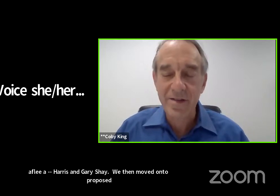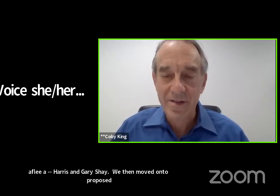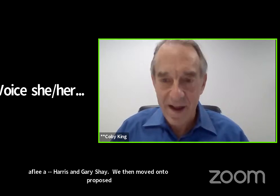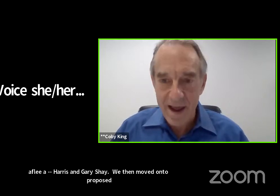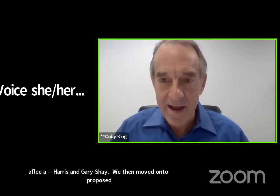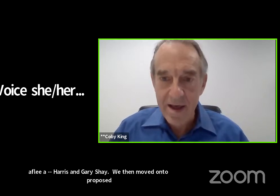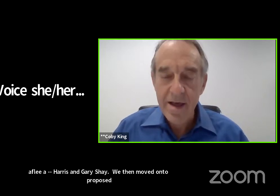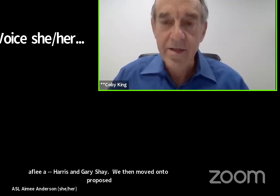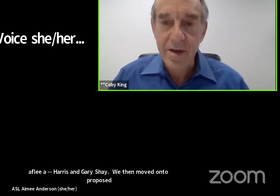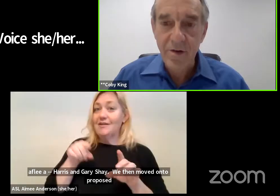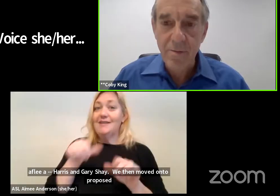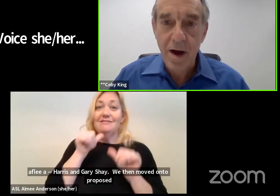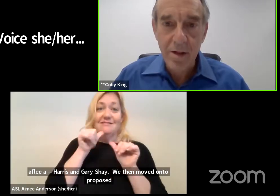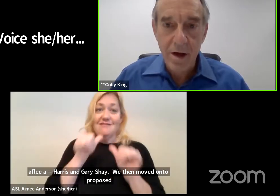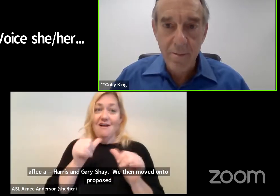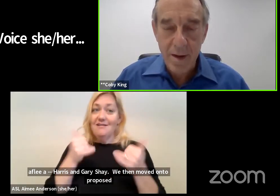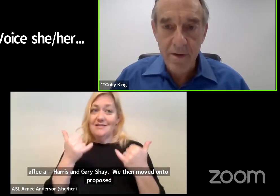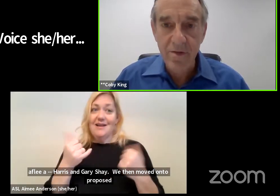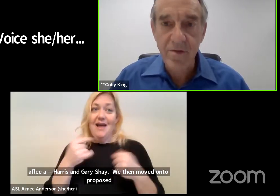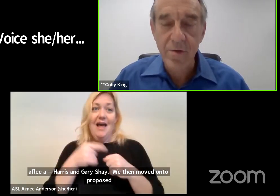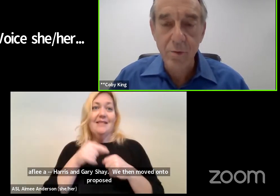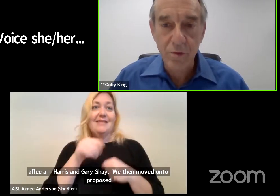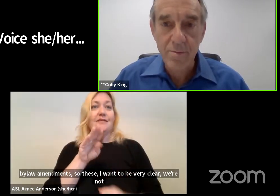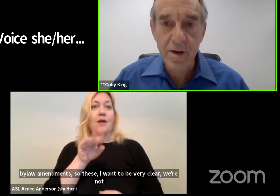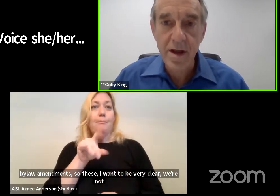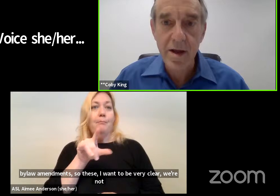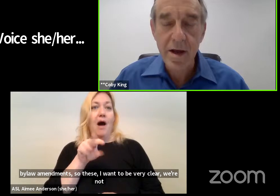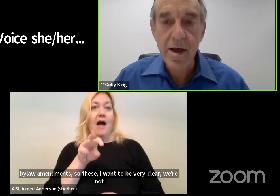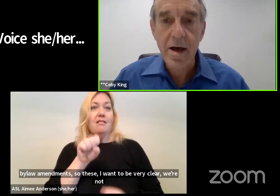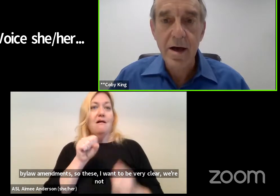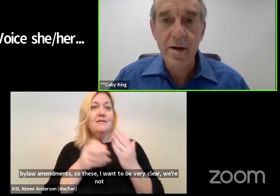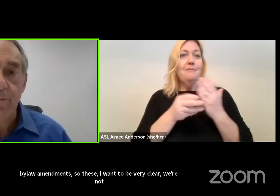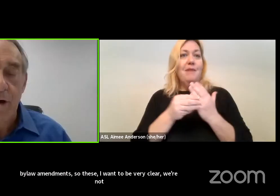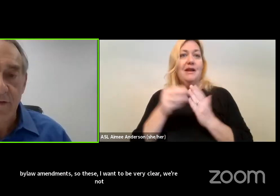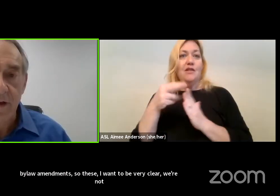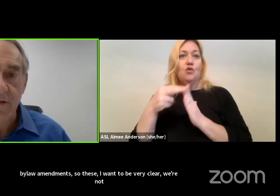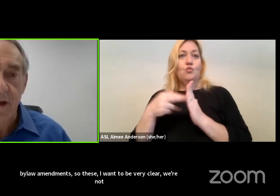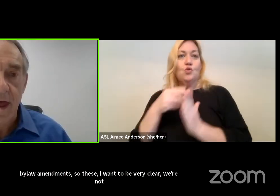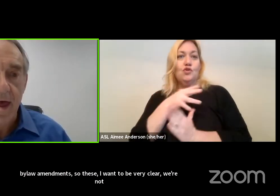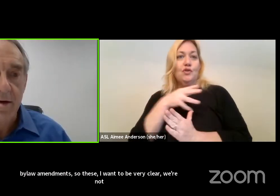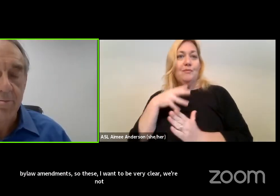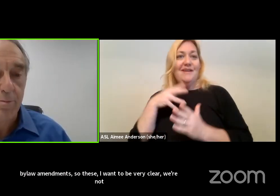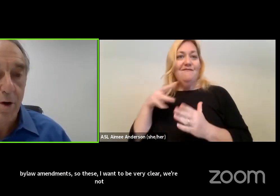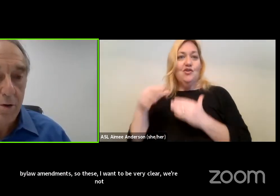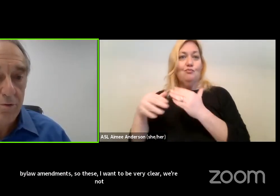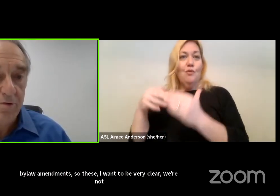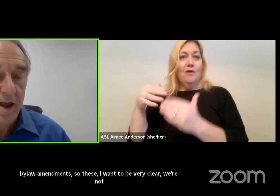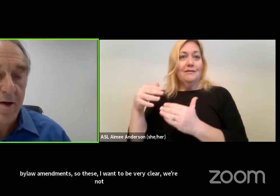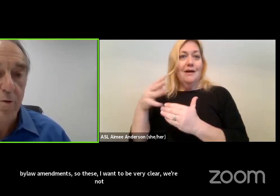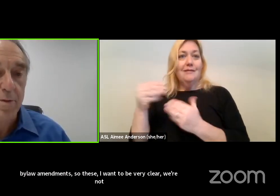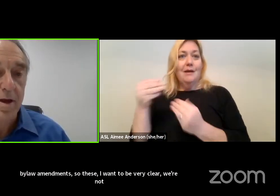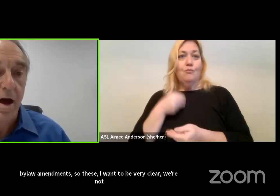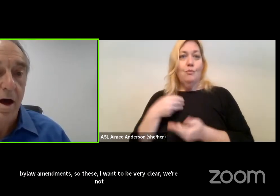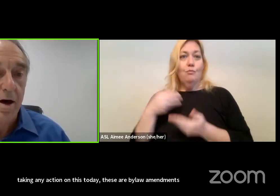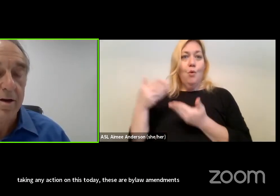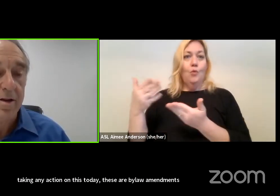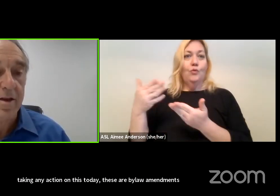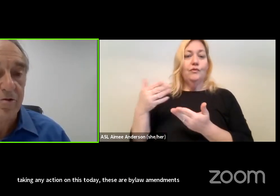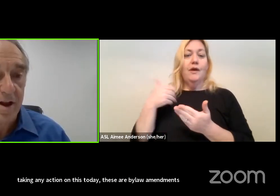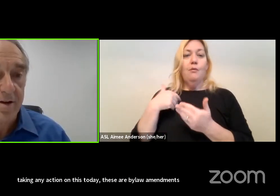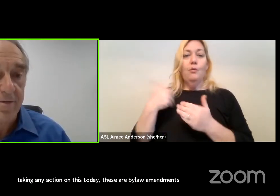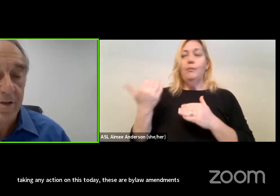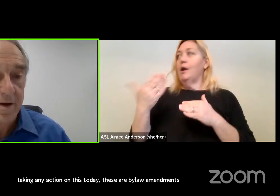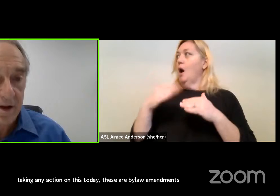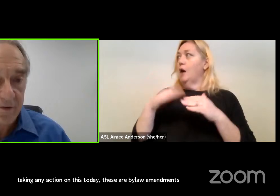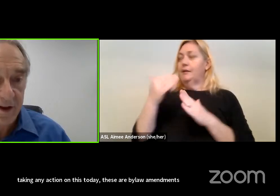on this today. These are bylaw amendments that the Rules Committee processed and proposed and will be on